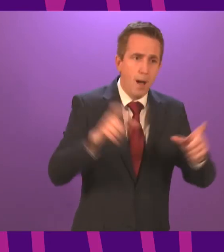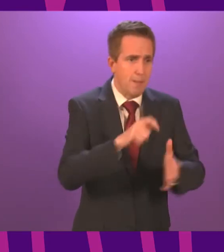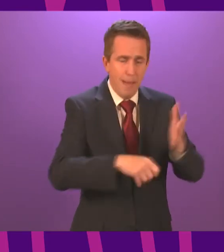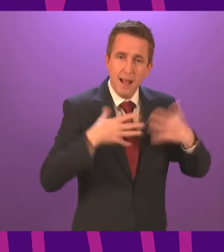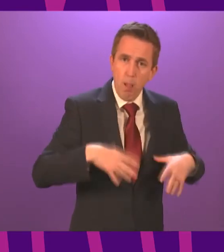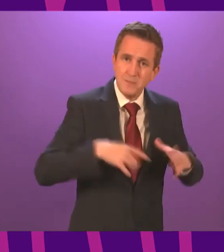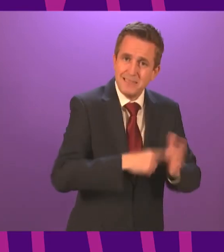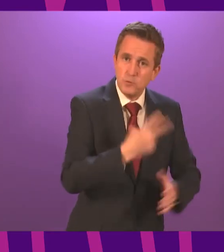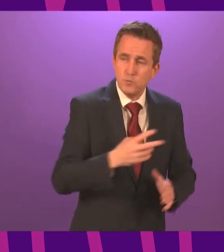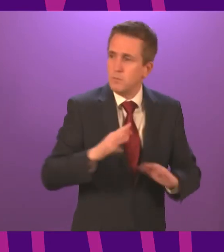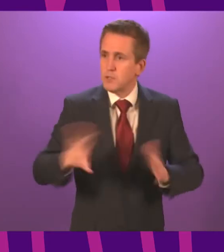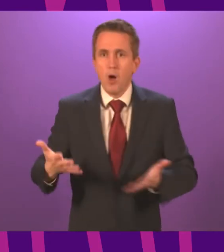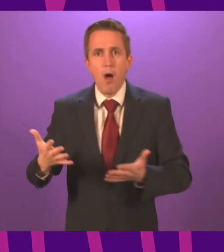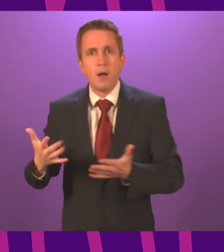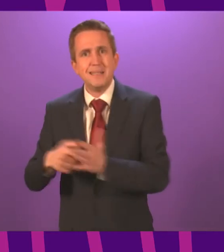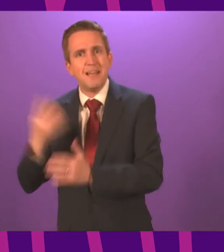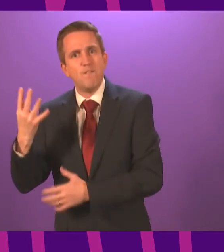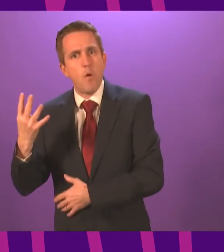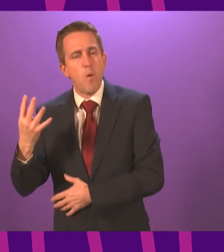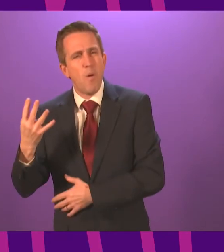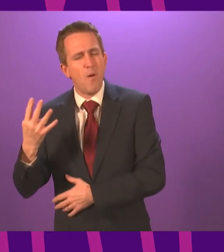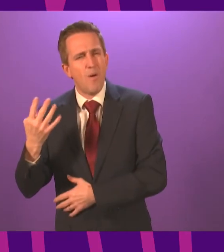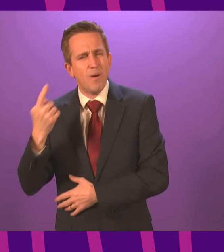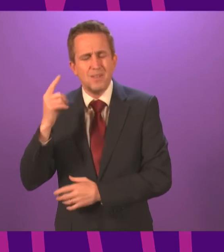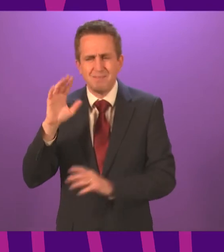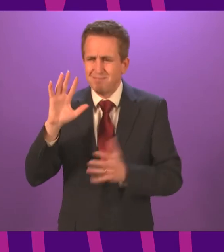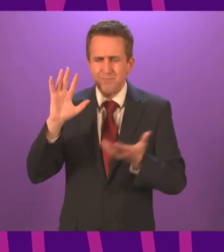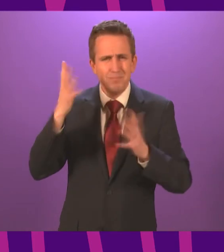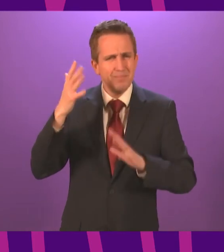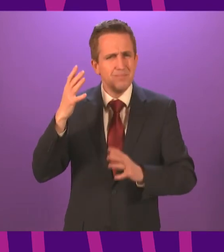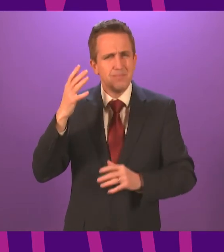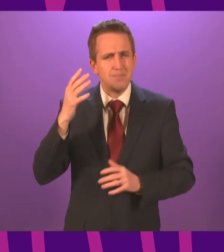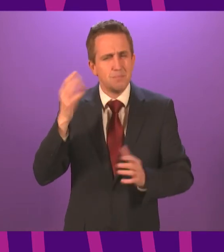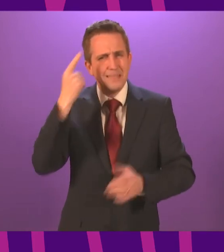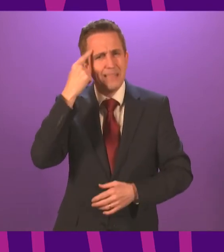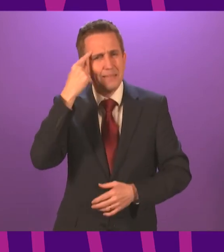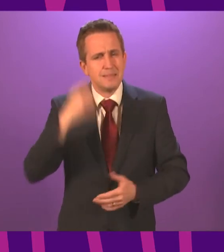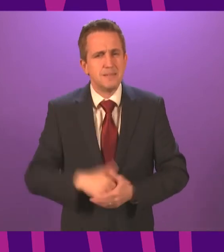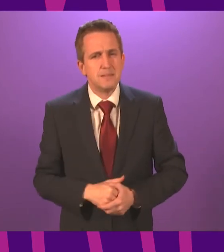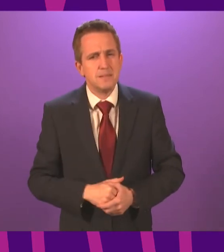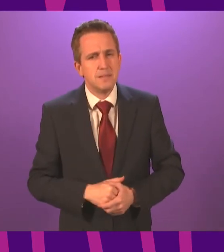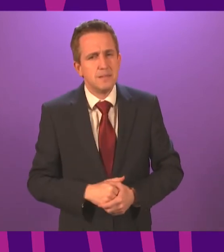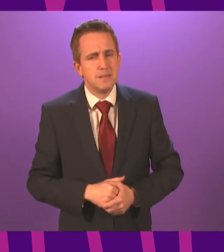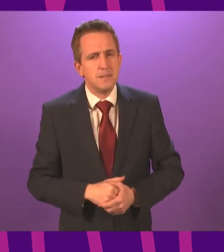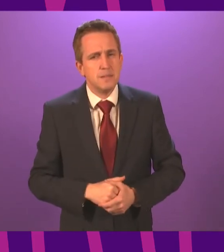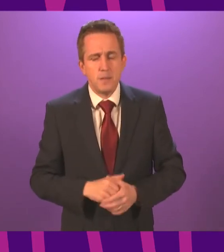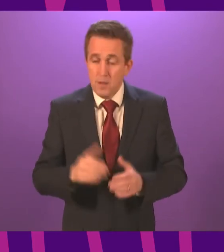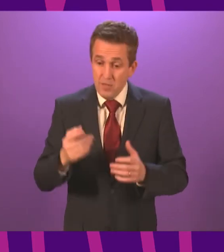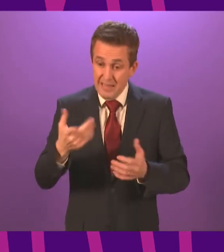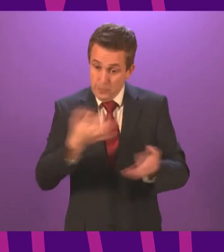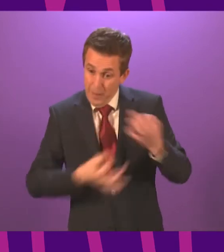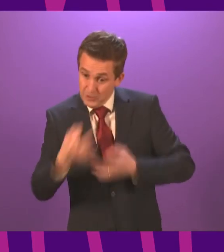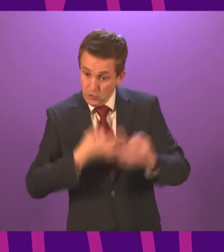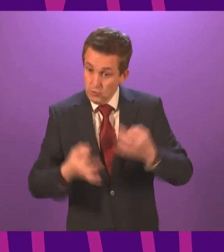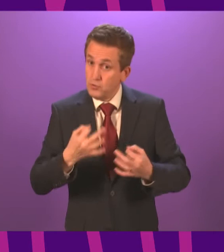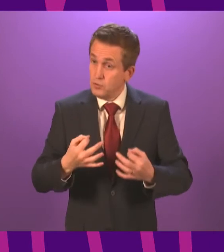of questions, fair and sensible and reasonable ones, Presiding Officer. And the reason we must answer them is because if we